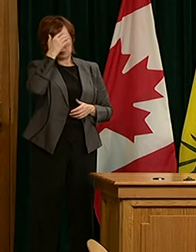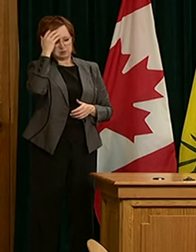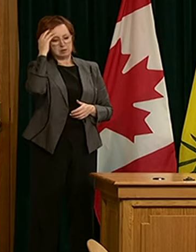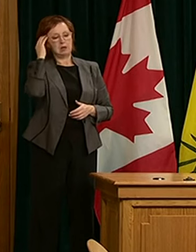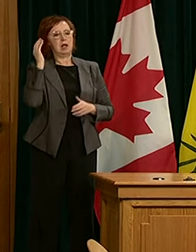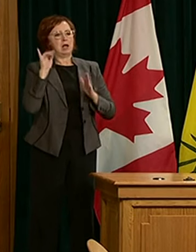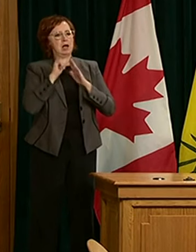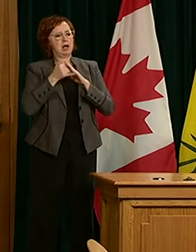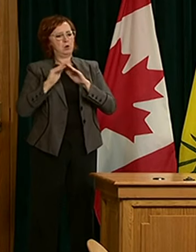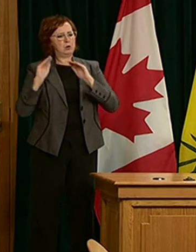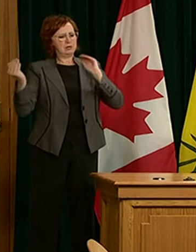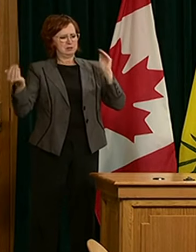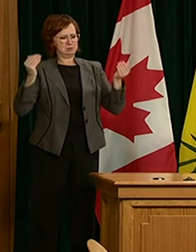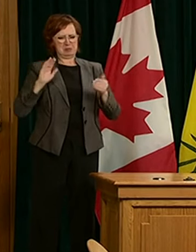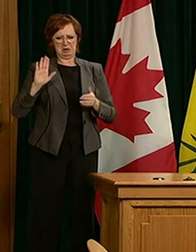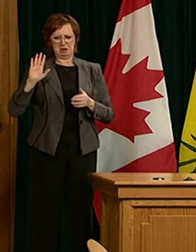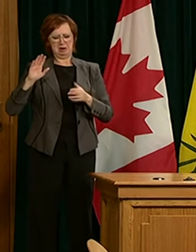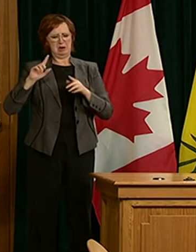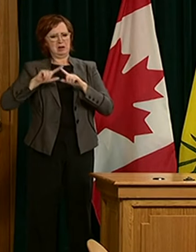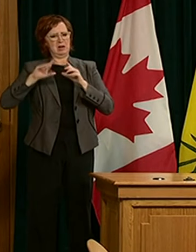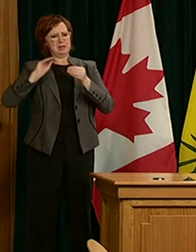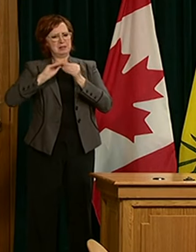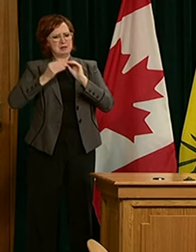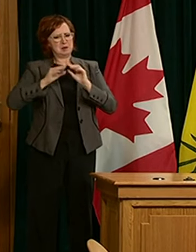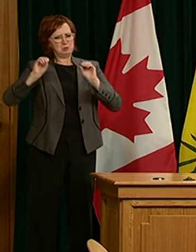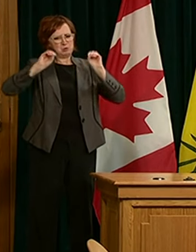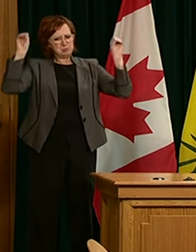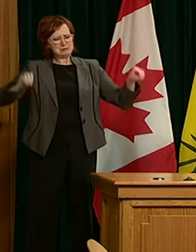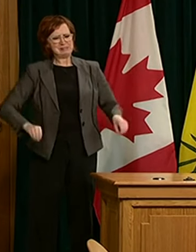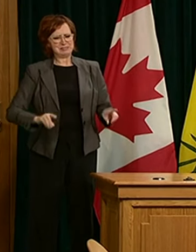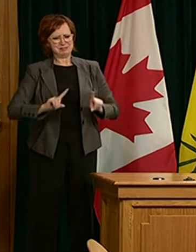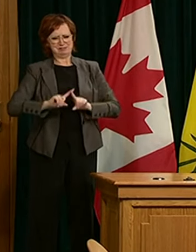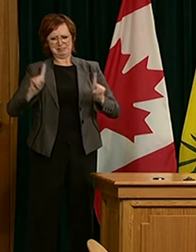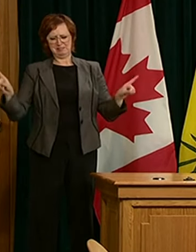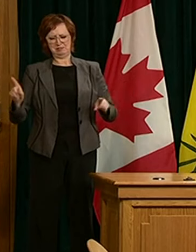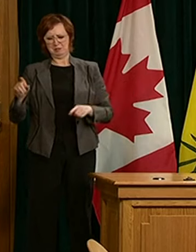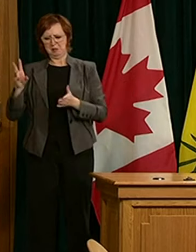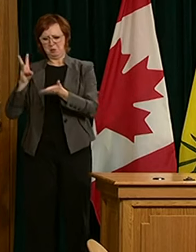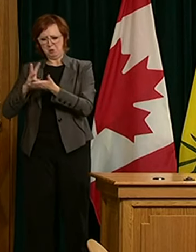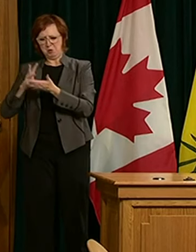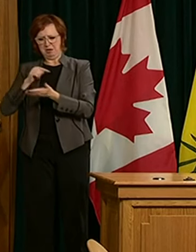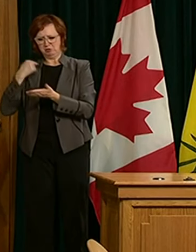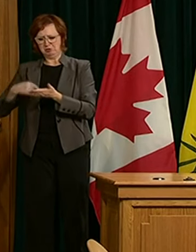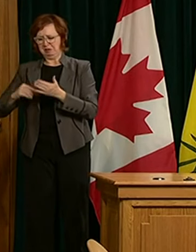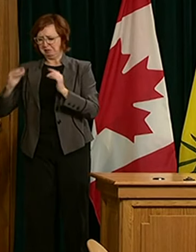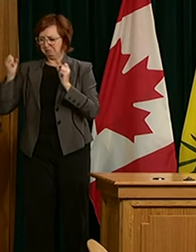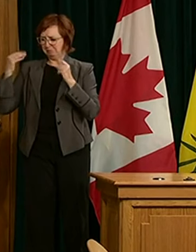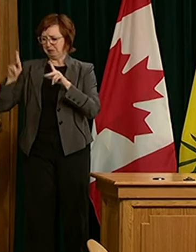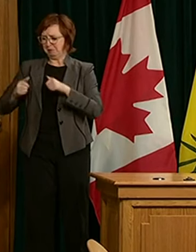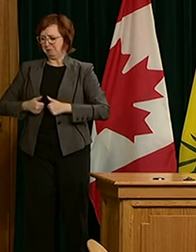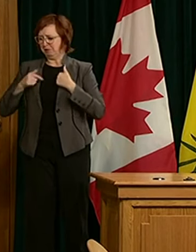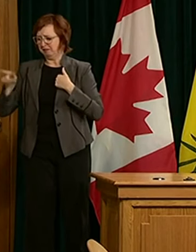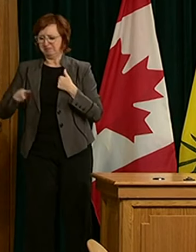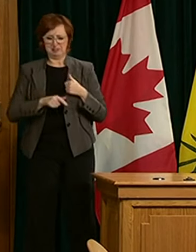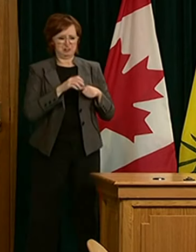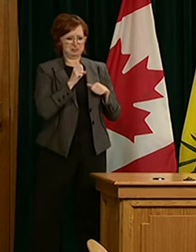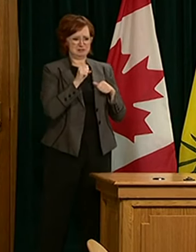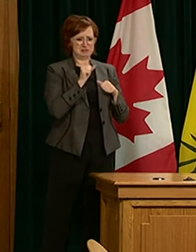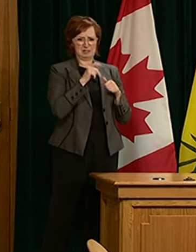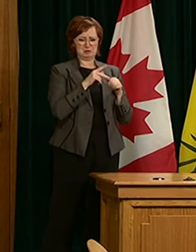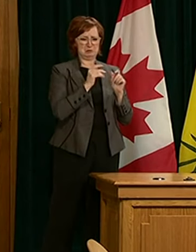the Saskatchewan experience, given they have so many people in Wuhan or in Italy, for example? Yeah, thank you for